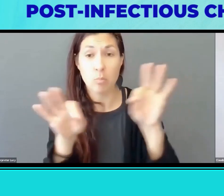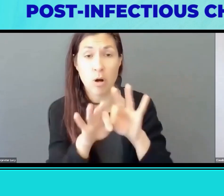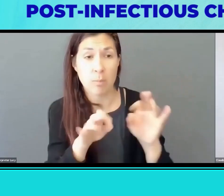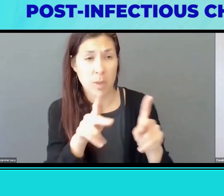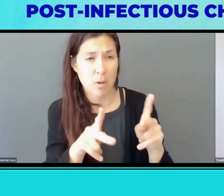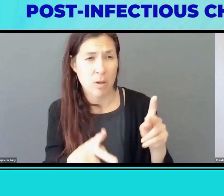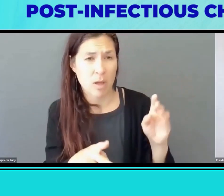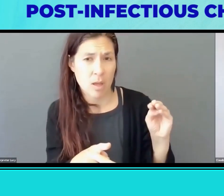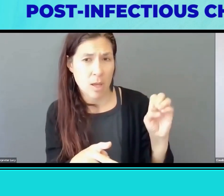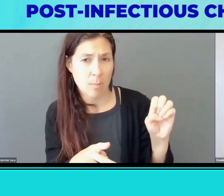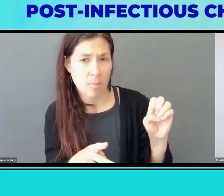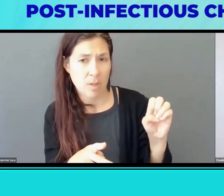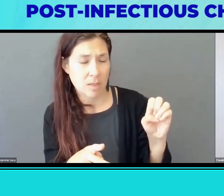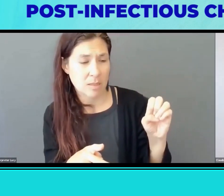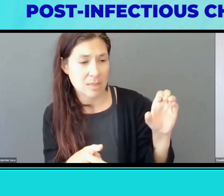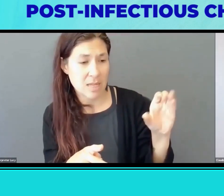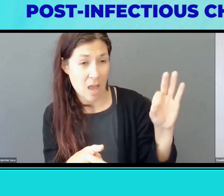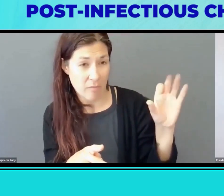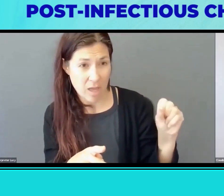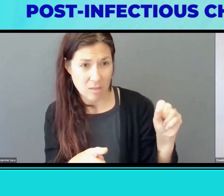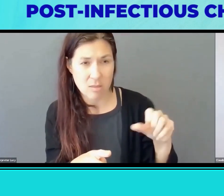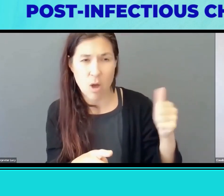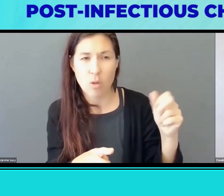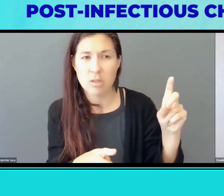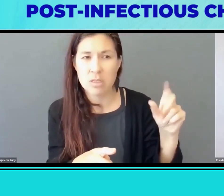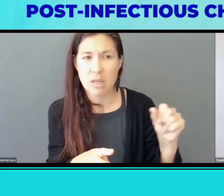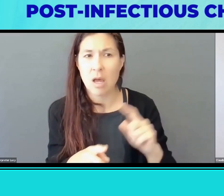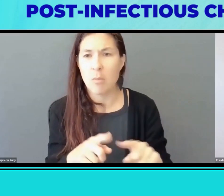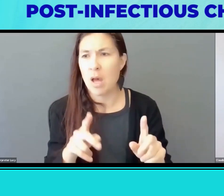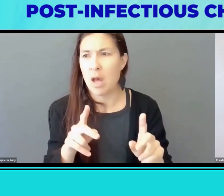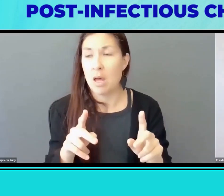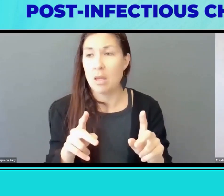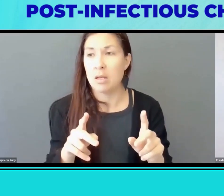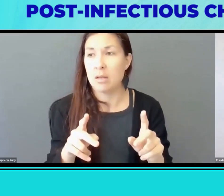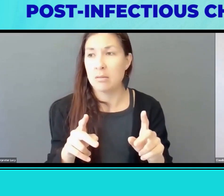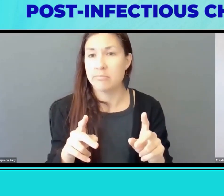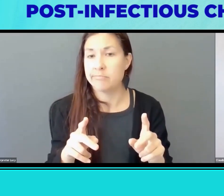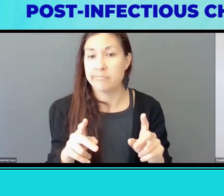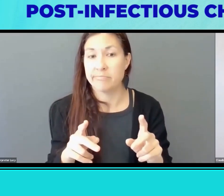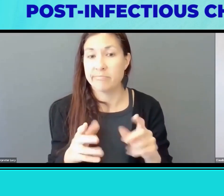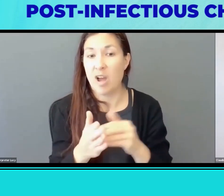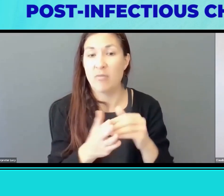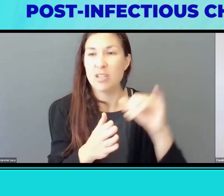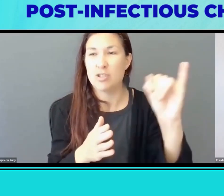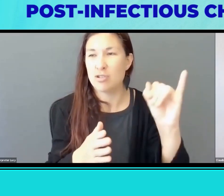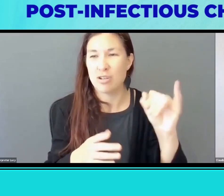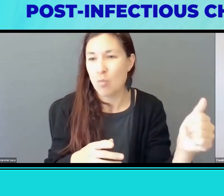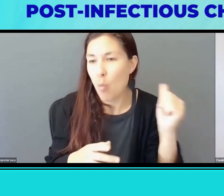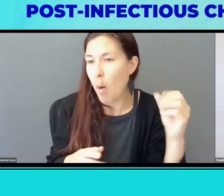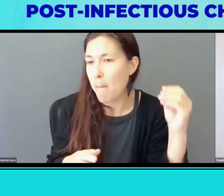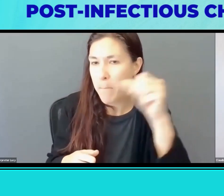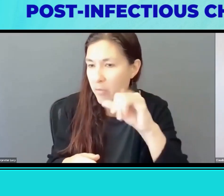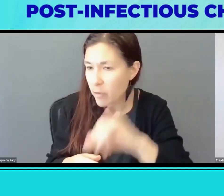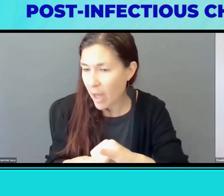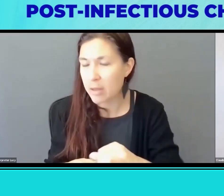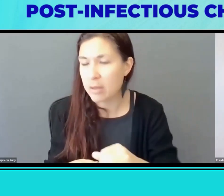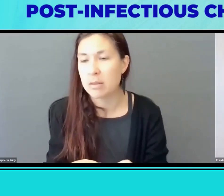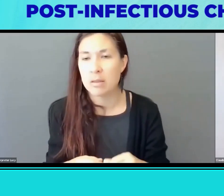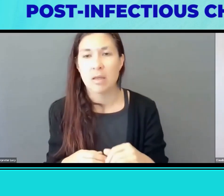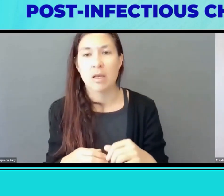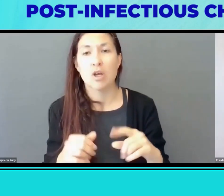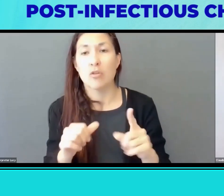chronic disease. Latinx people are also overrepresented in the population of essential workers, and many work in crowded environments such as restaurant